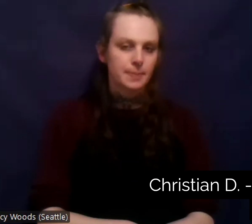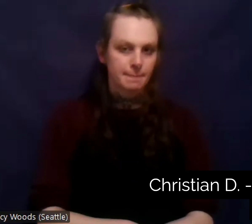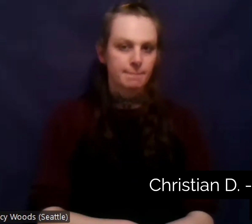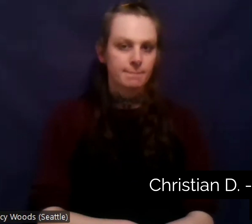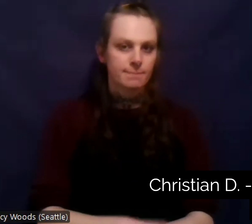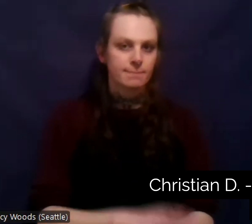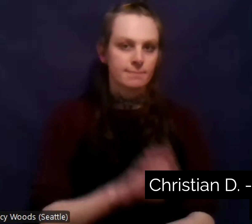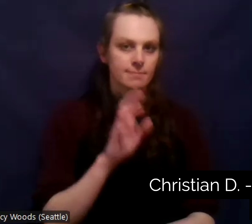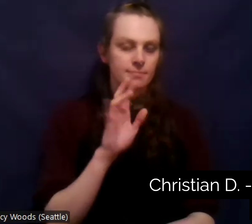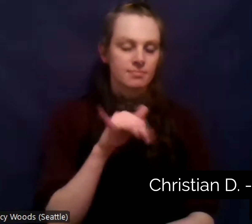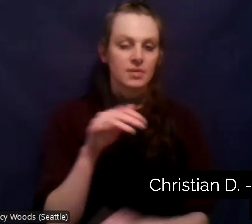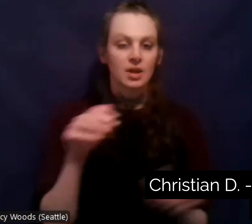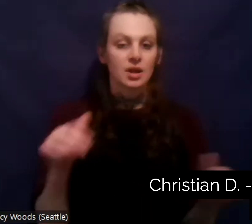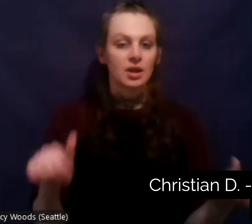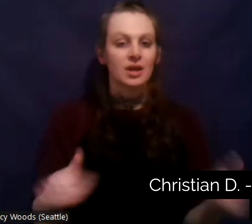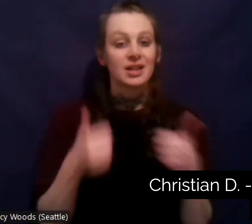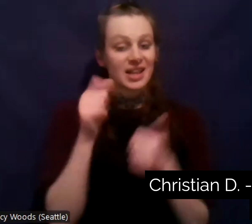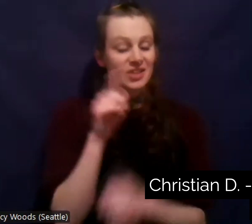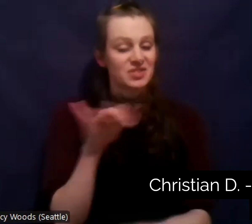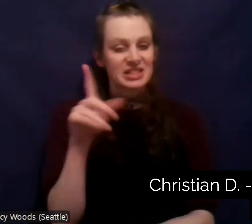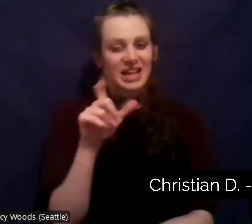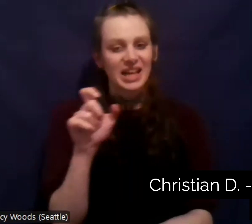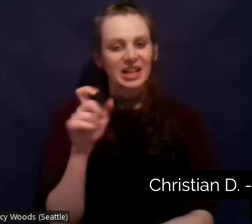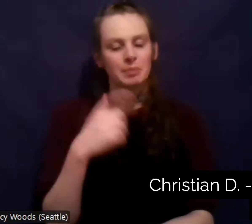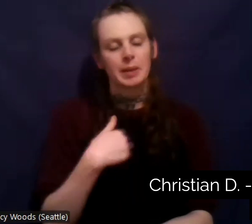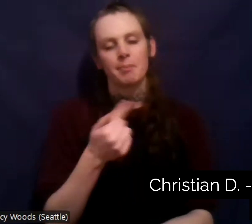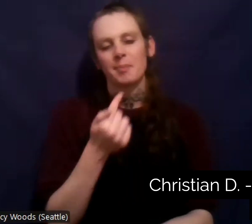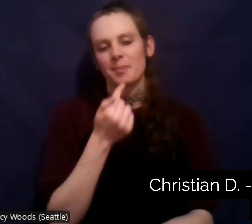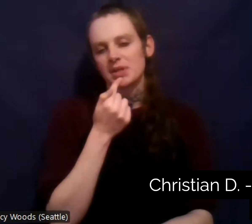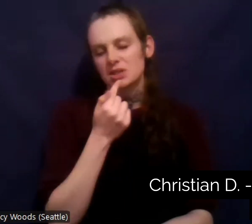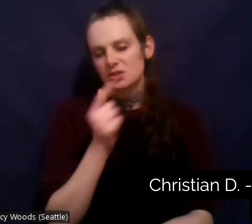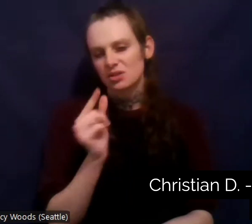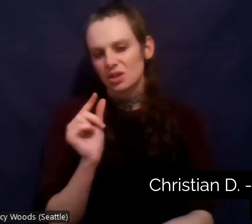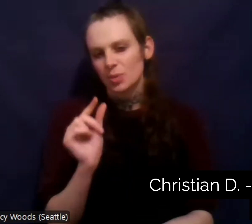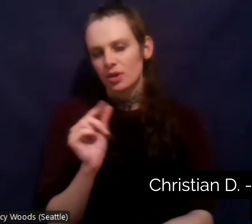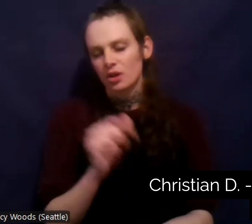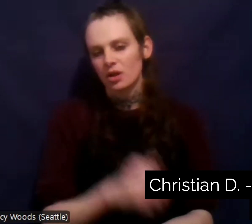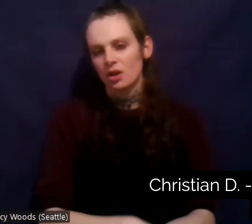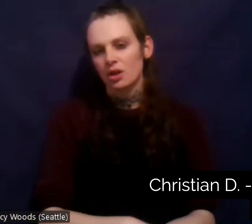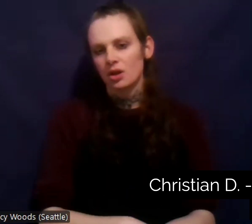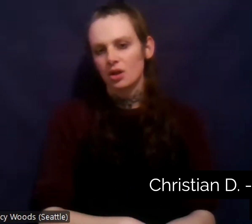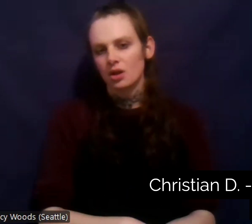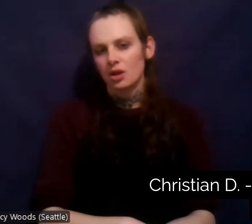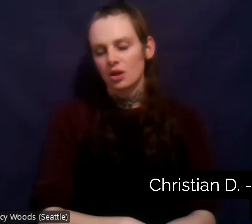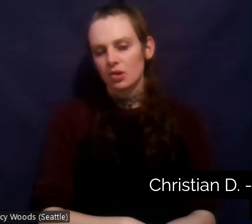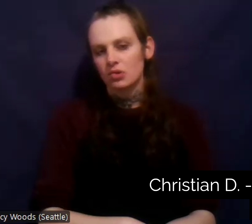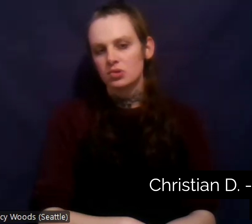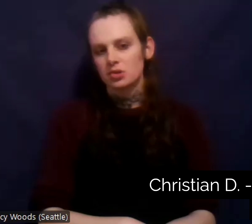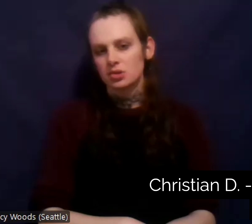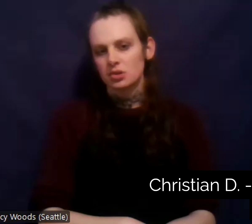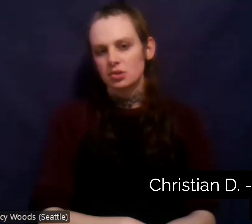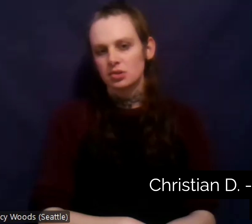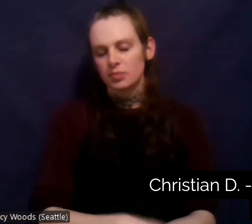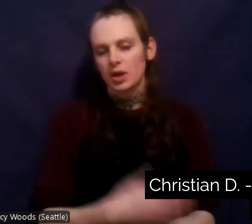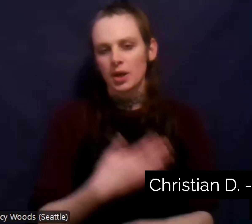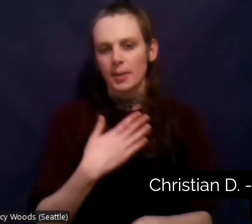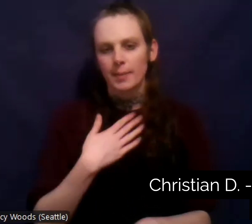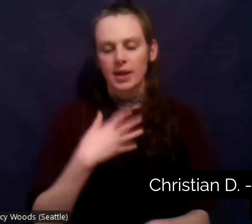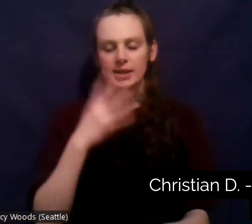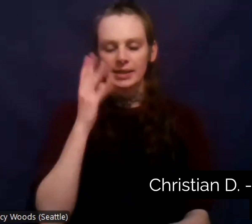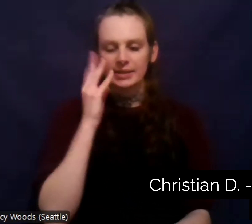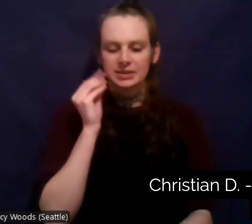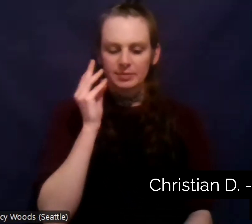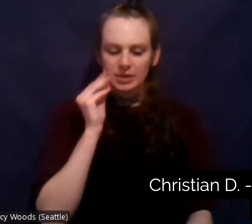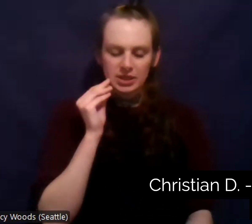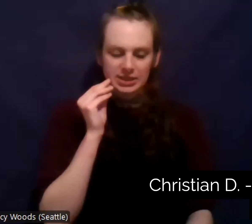the lifestyle I kind of miss, but also the consequences that I went through were